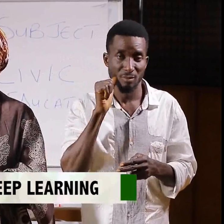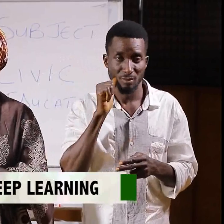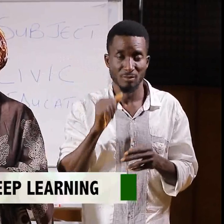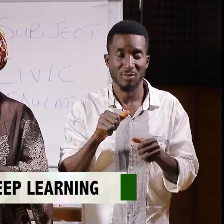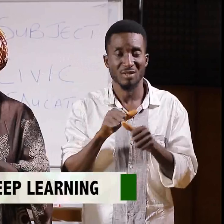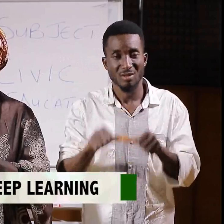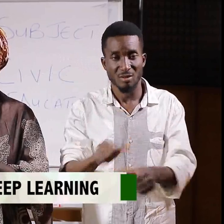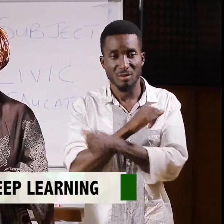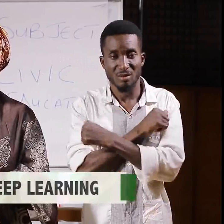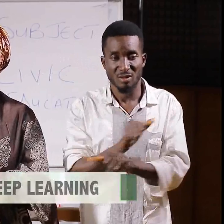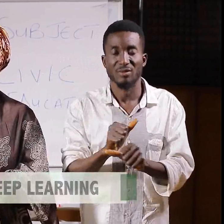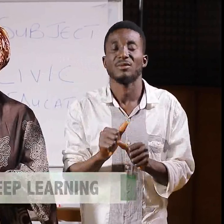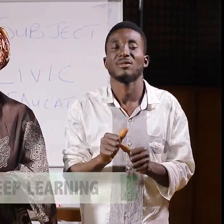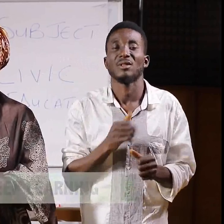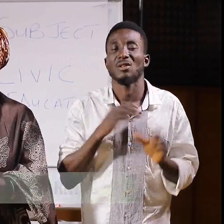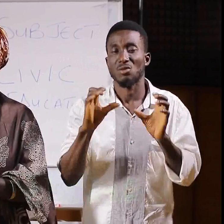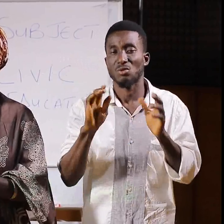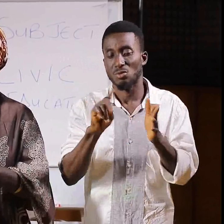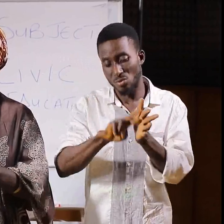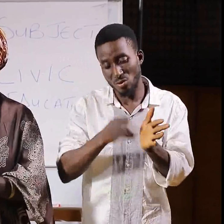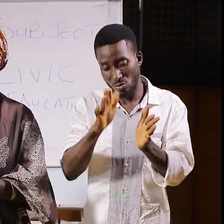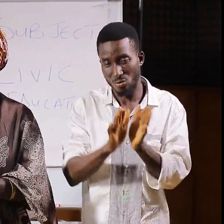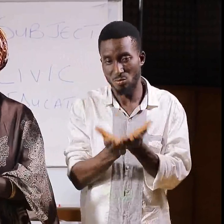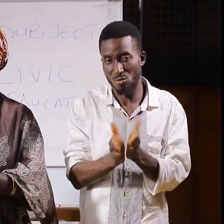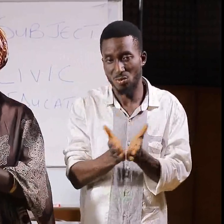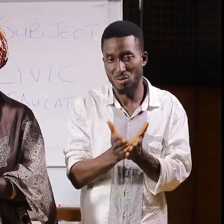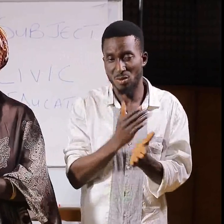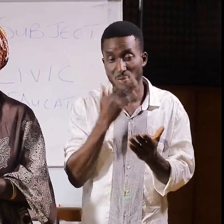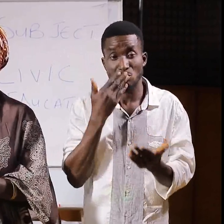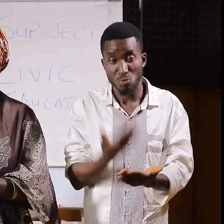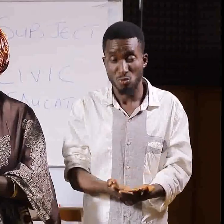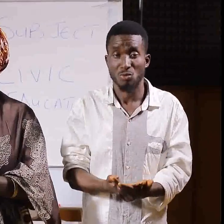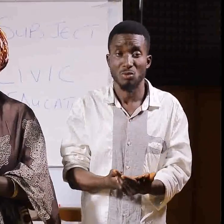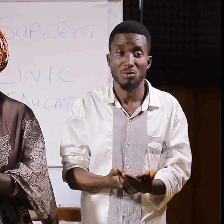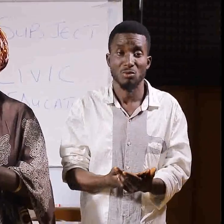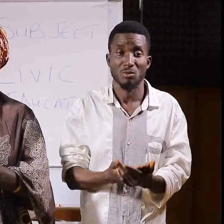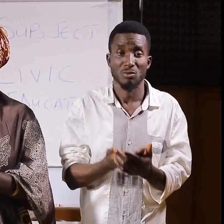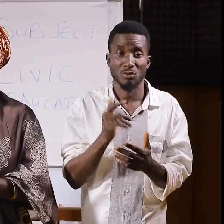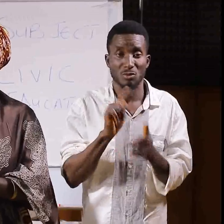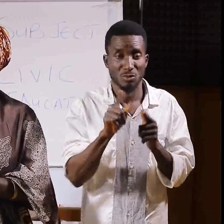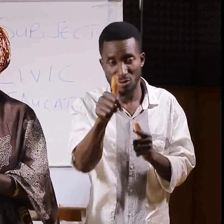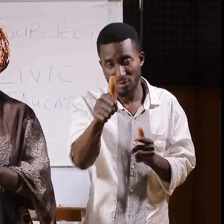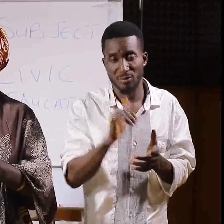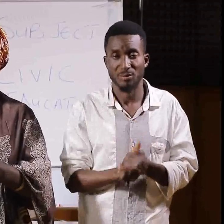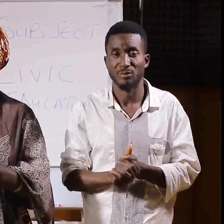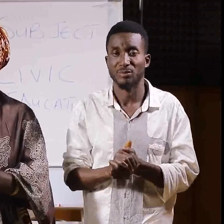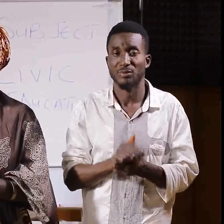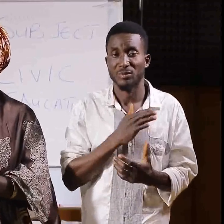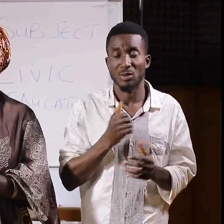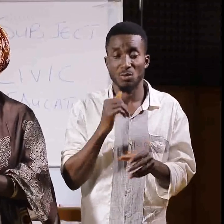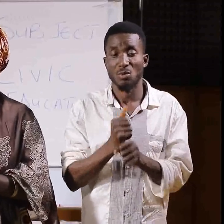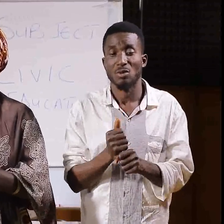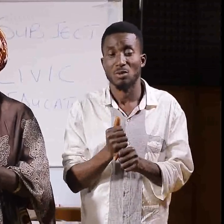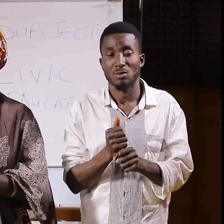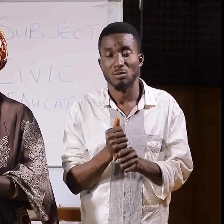safe and continue to read your books and continue to be good citizen of your country and